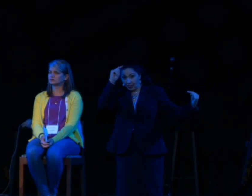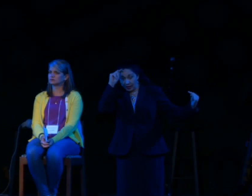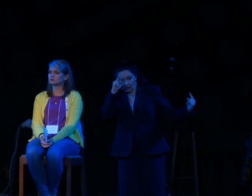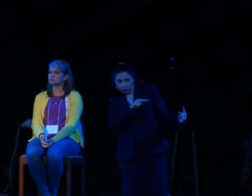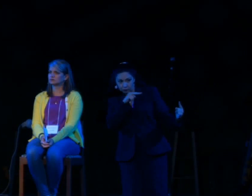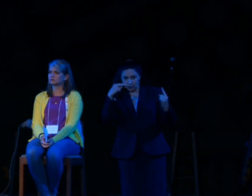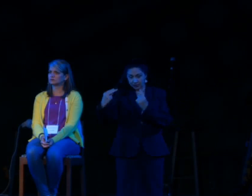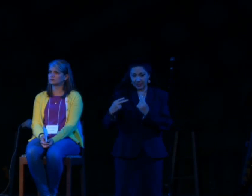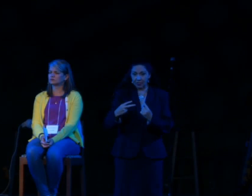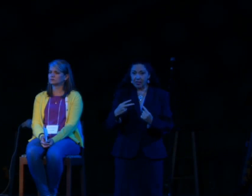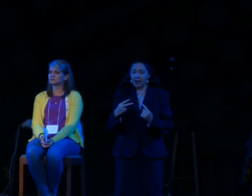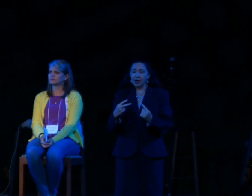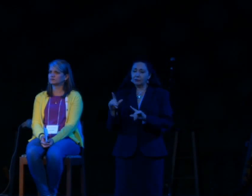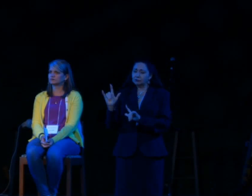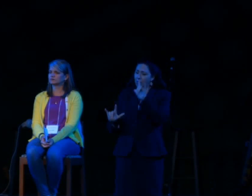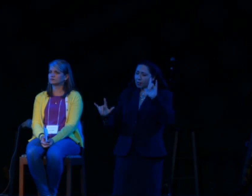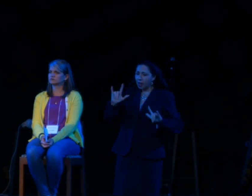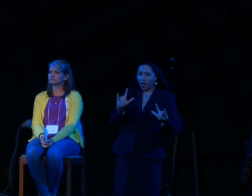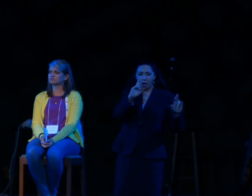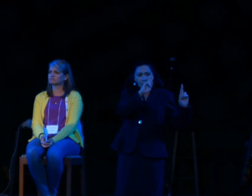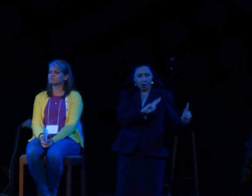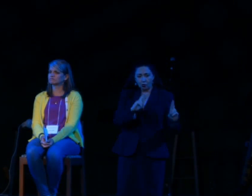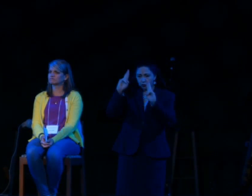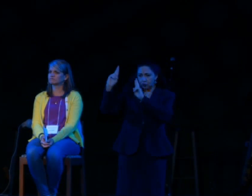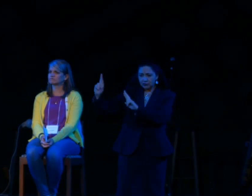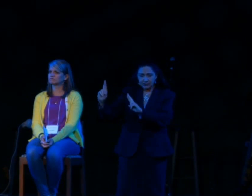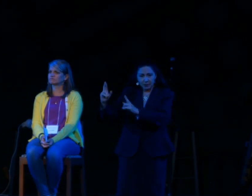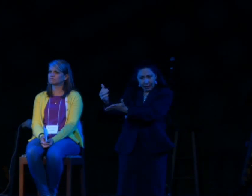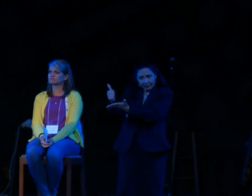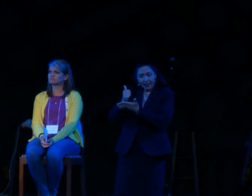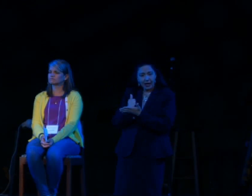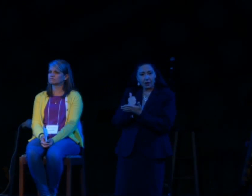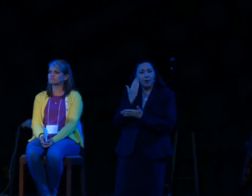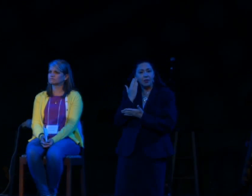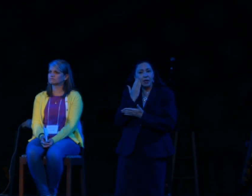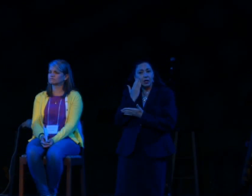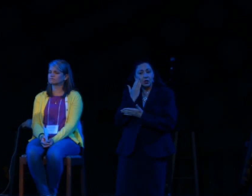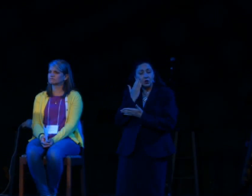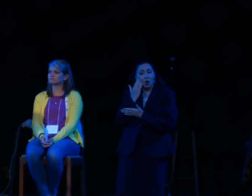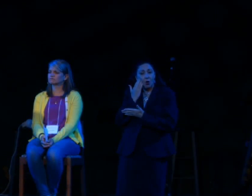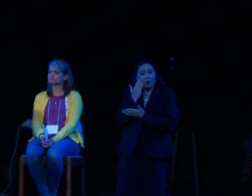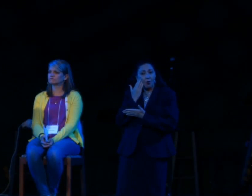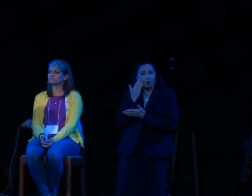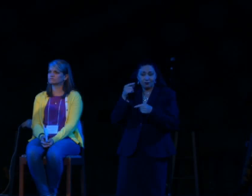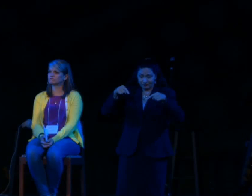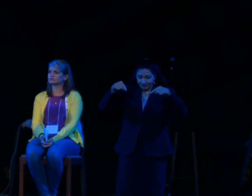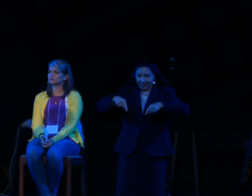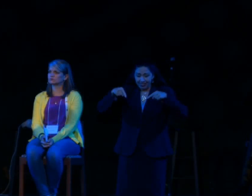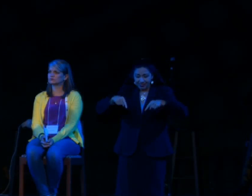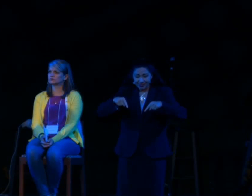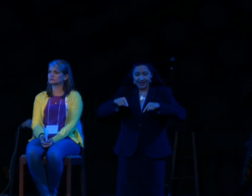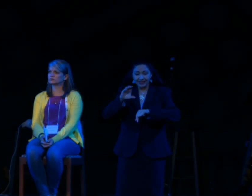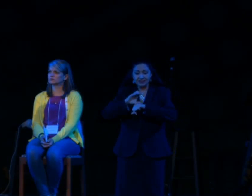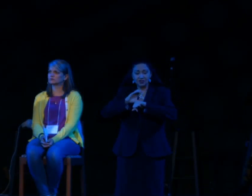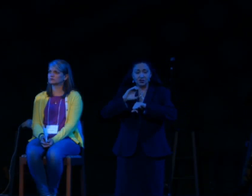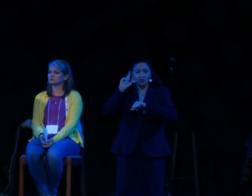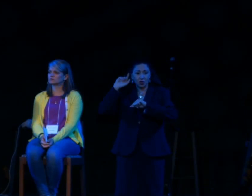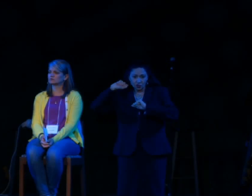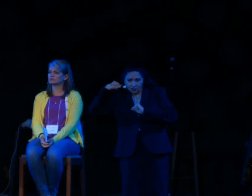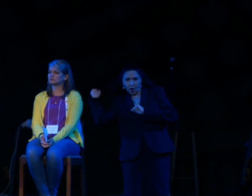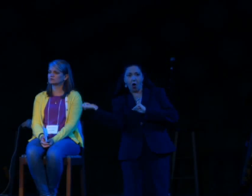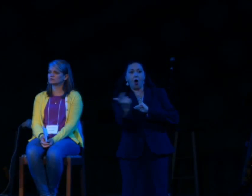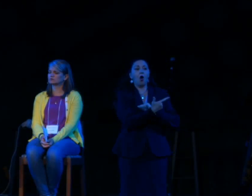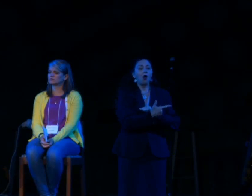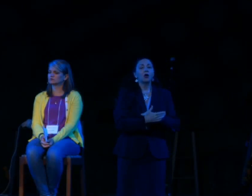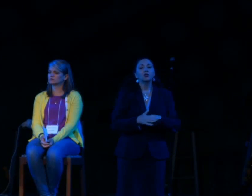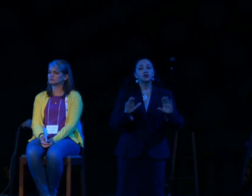they respected, that helped them, and they knew that this was the church for all of us. So I want to say, for